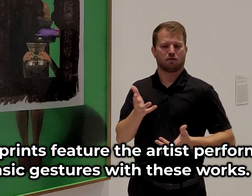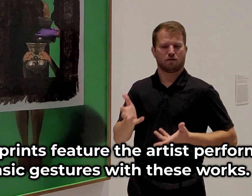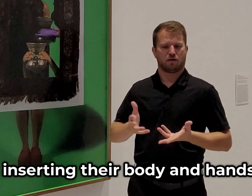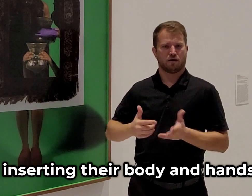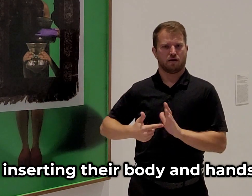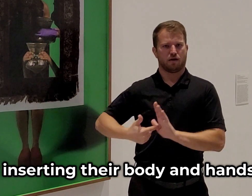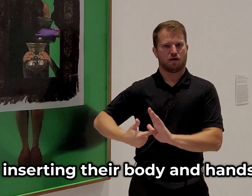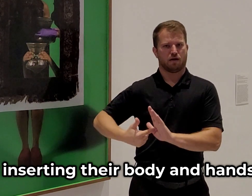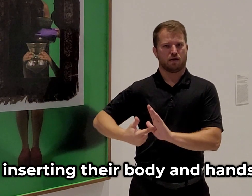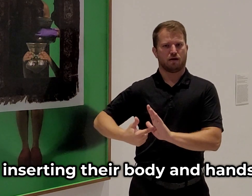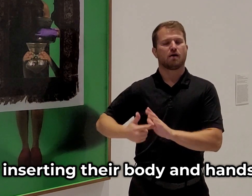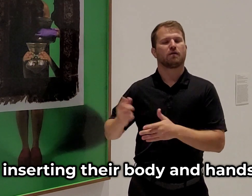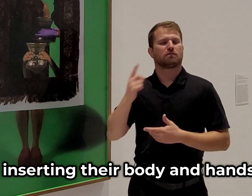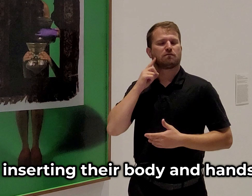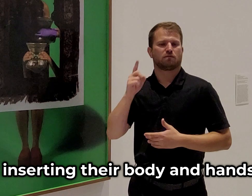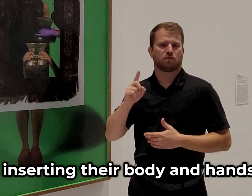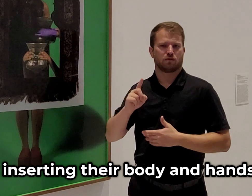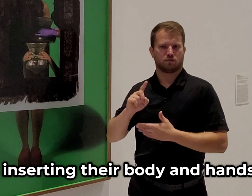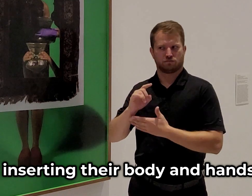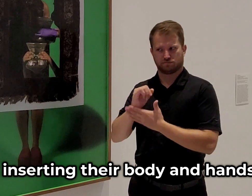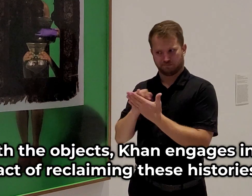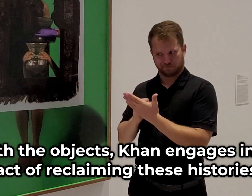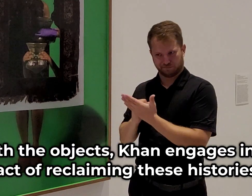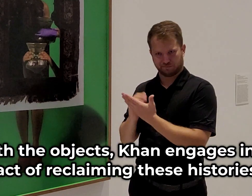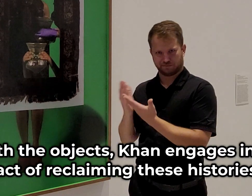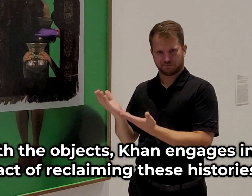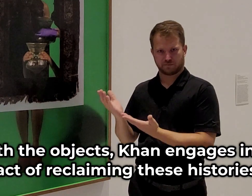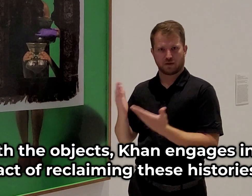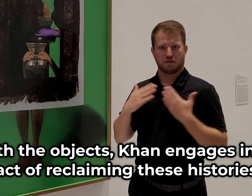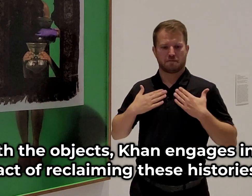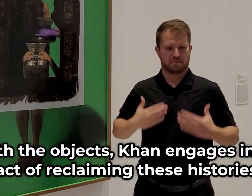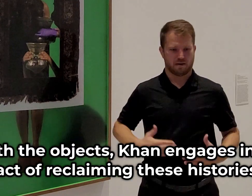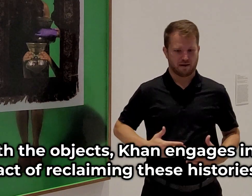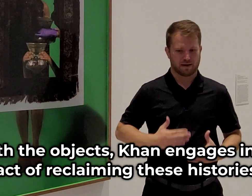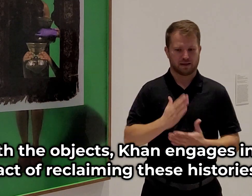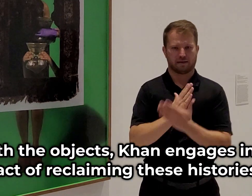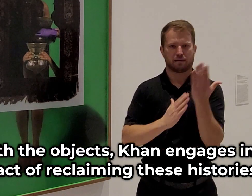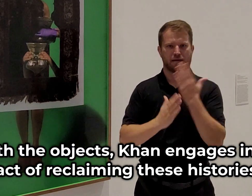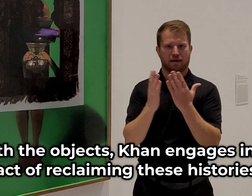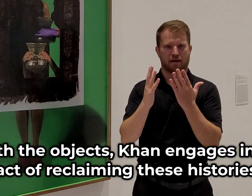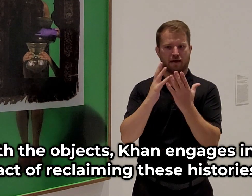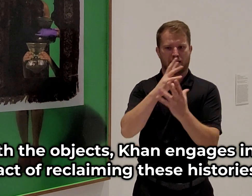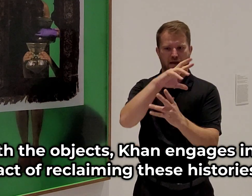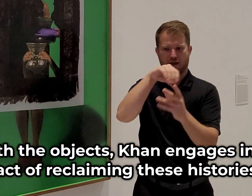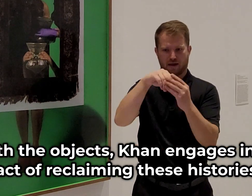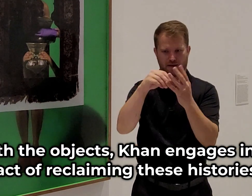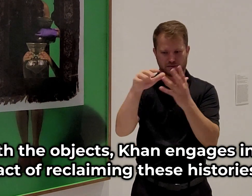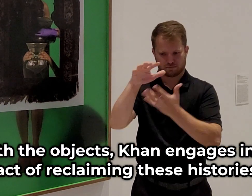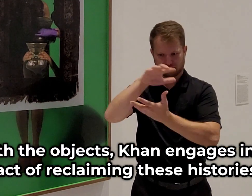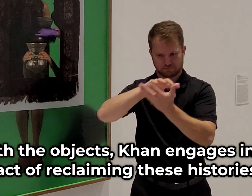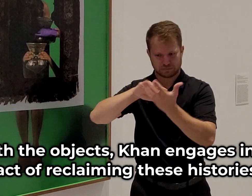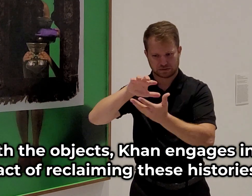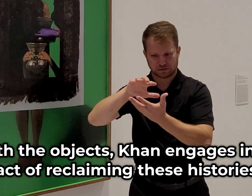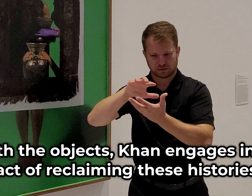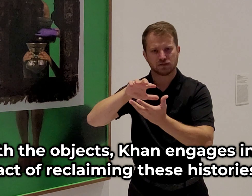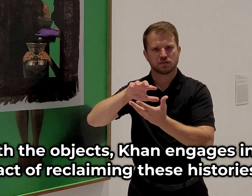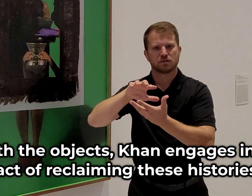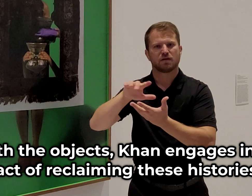By inserting their body and hands with the objects, Khan engages in an act of reclaiming these histories,